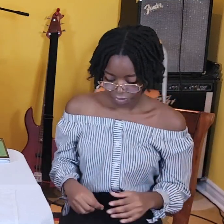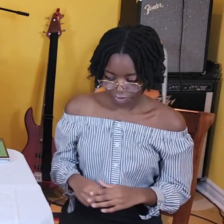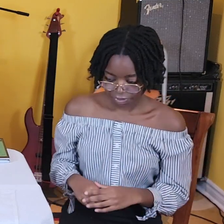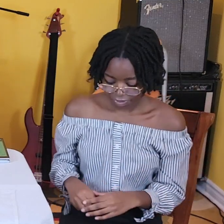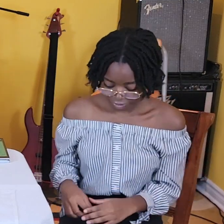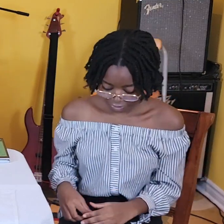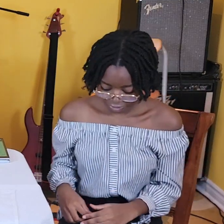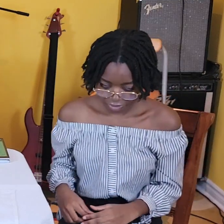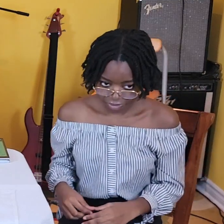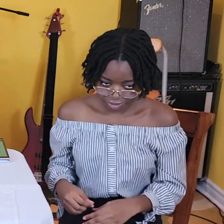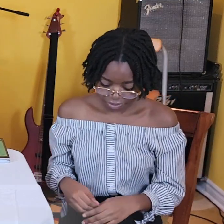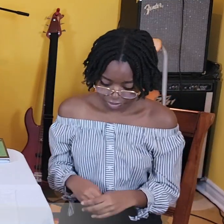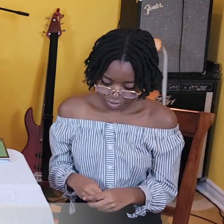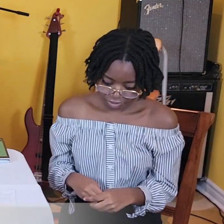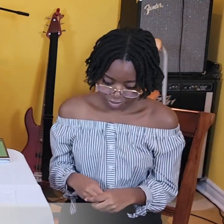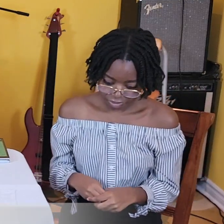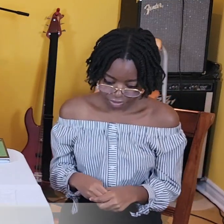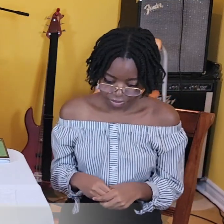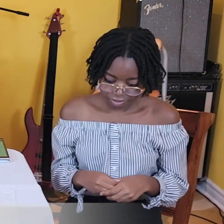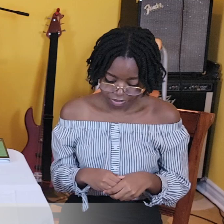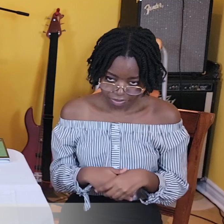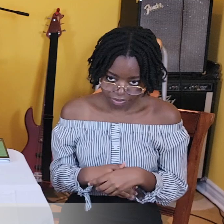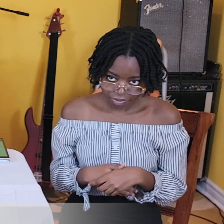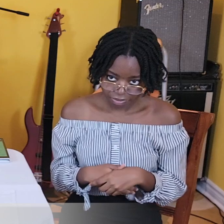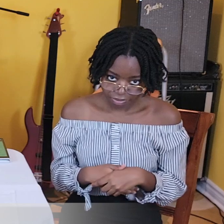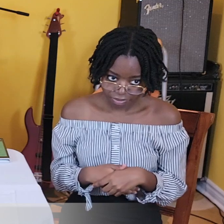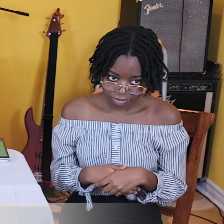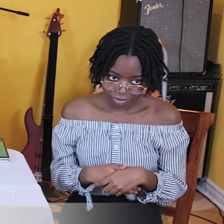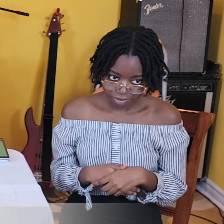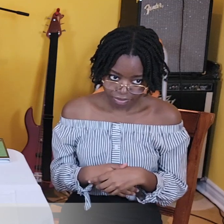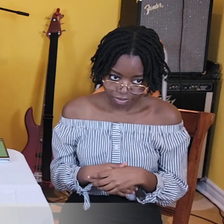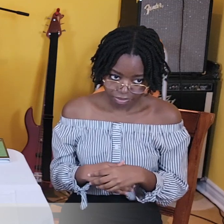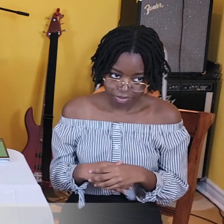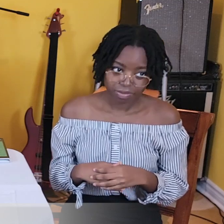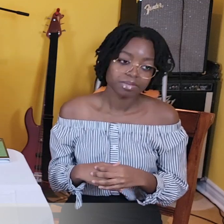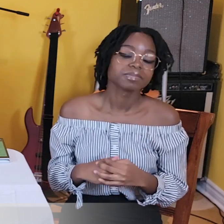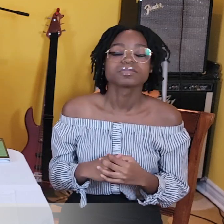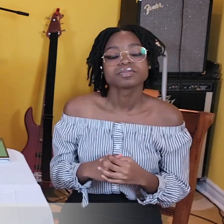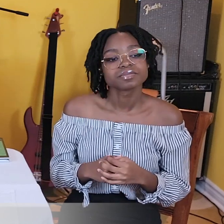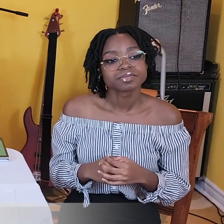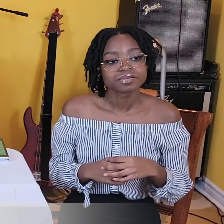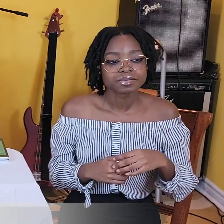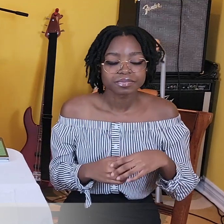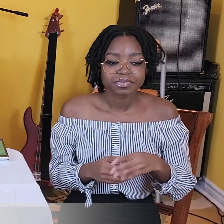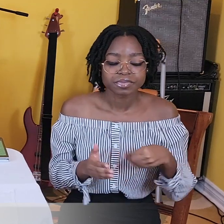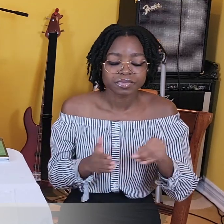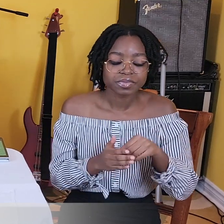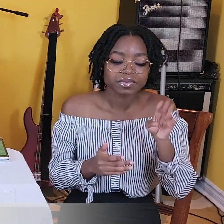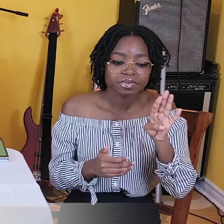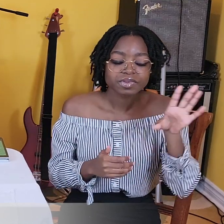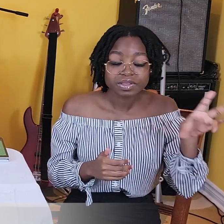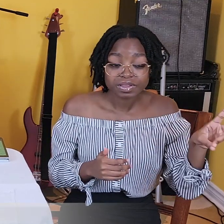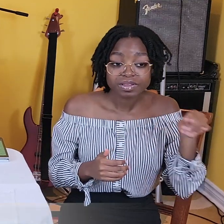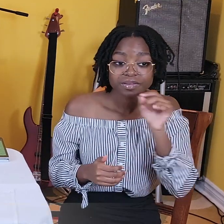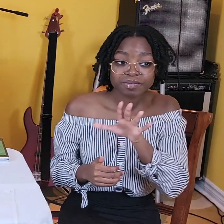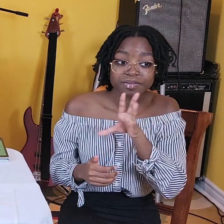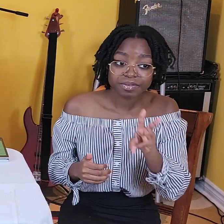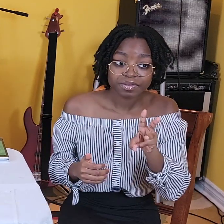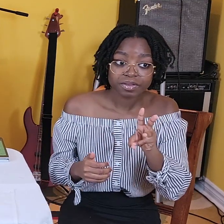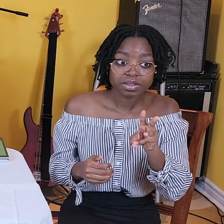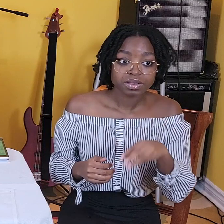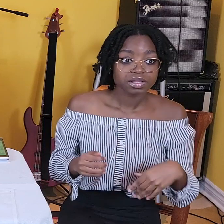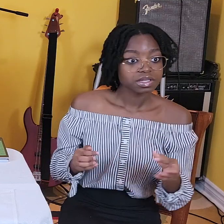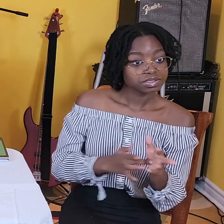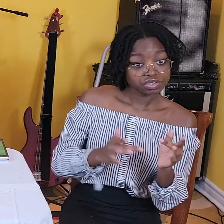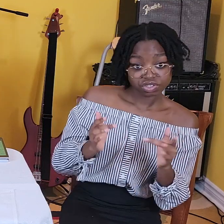Matthew chapter 26, verse 47 to 56. "And while he was still speaking, behold,